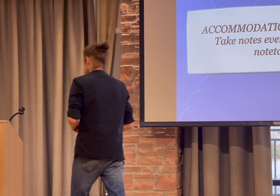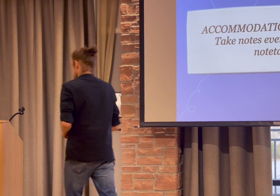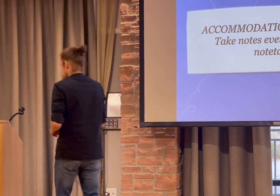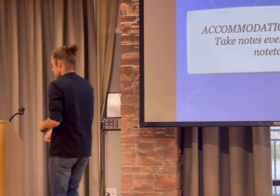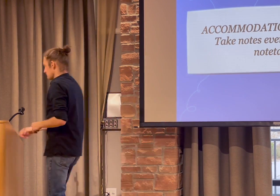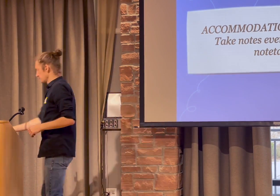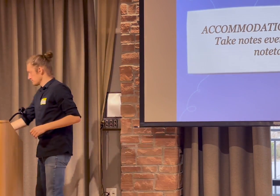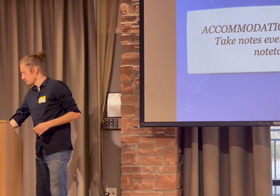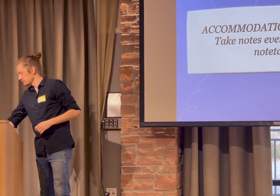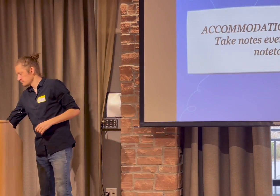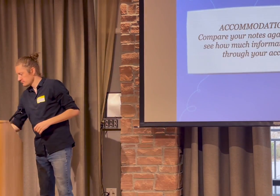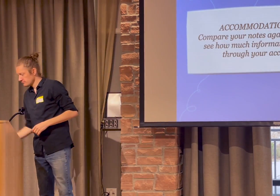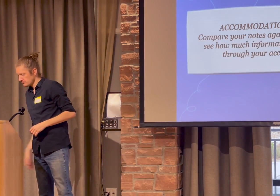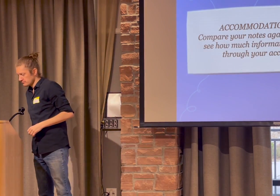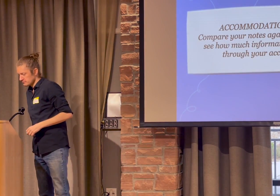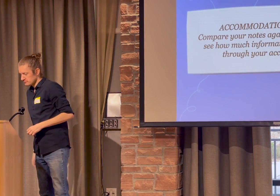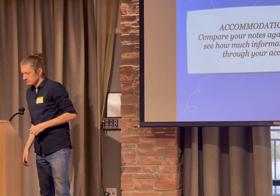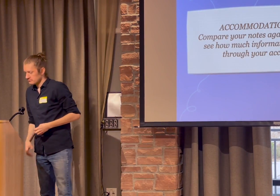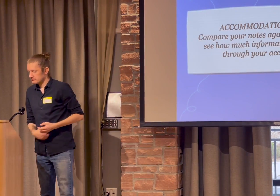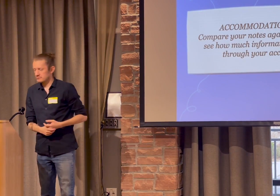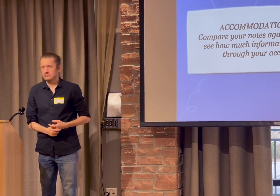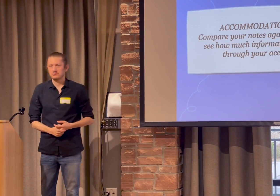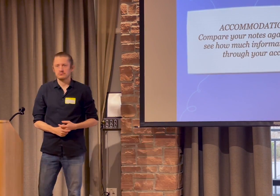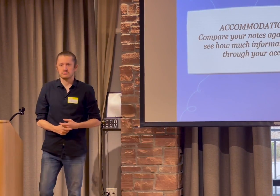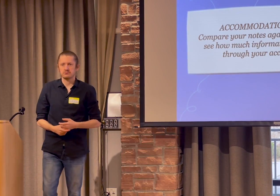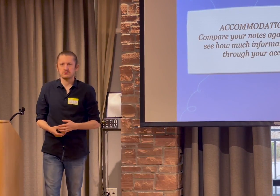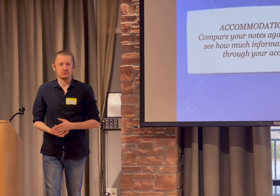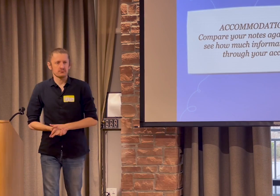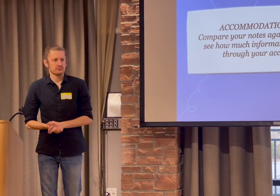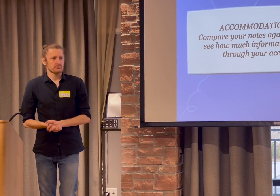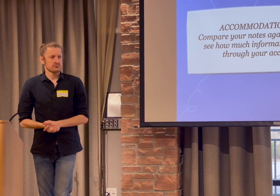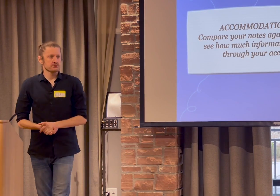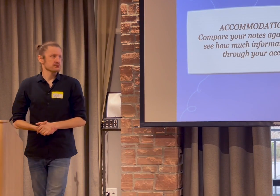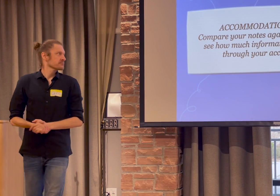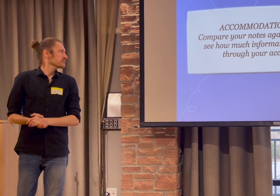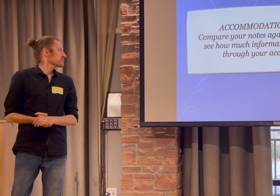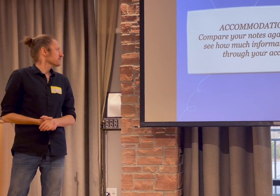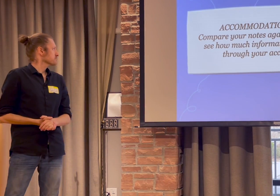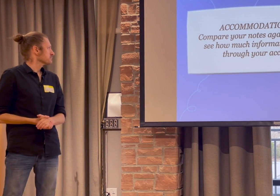another reason why it might benefit you to take your own notes as well,